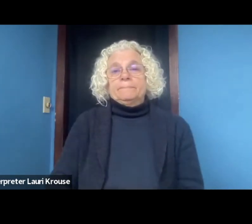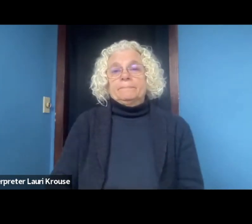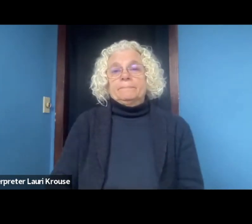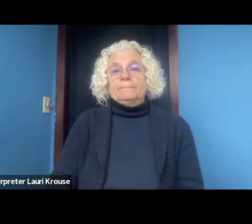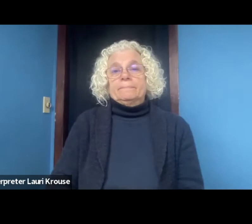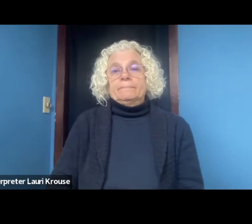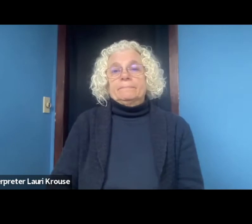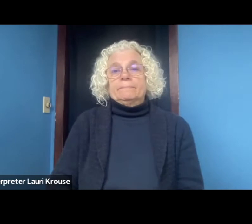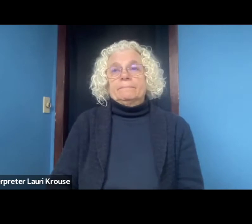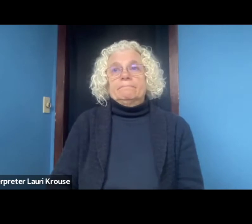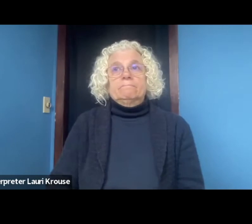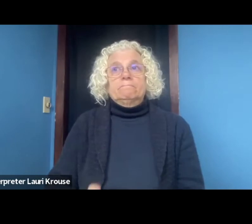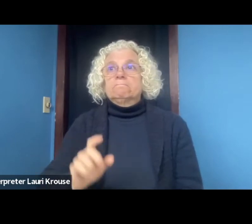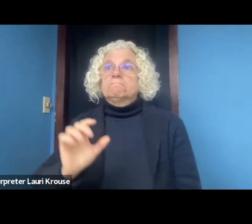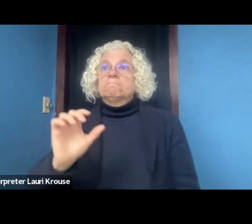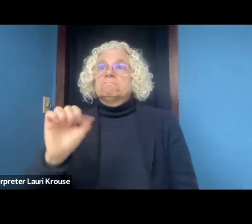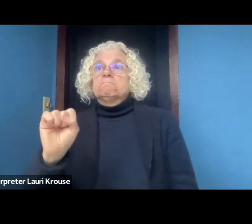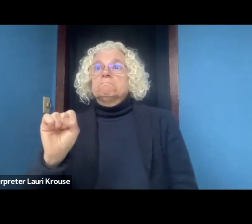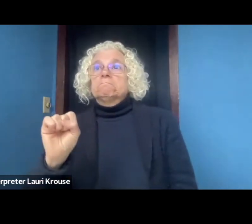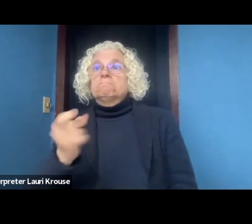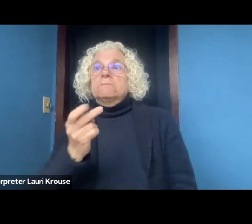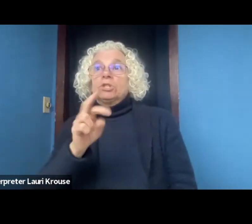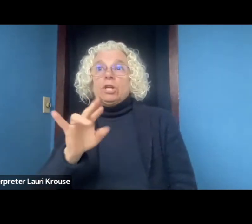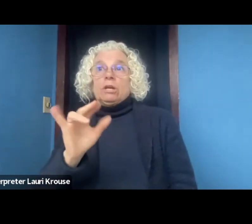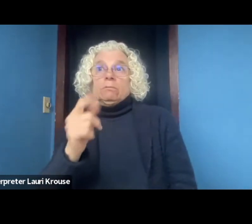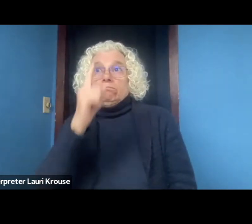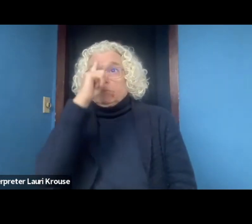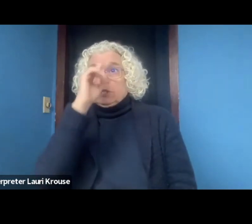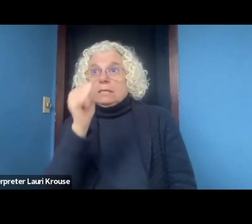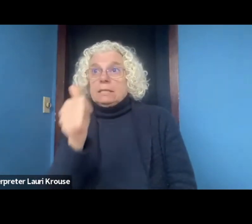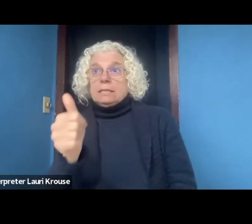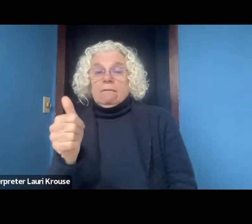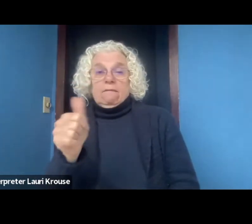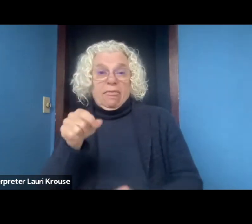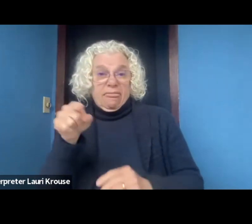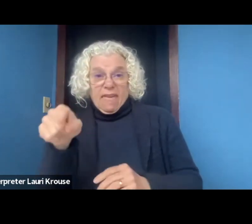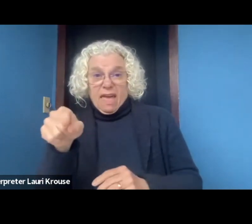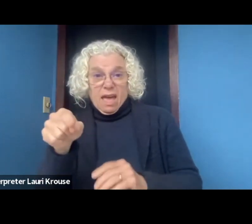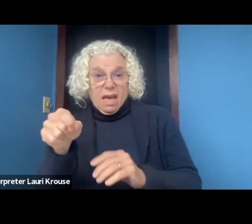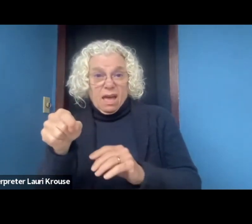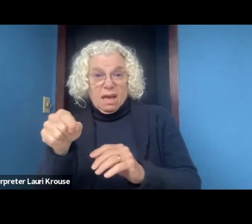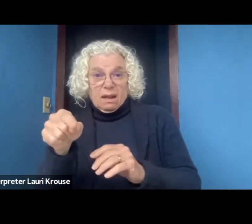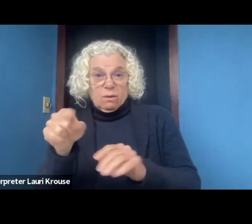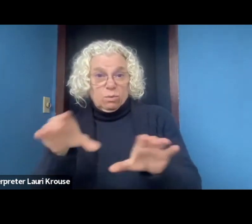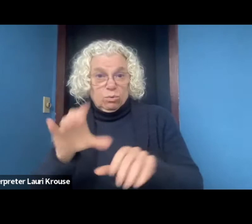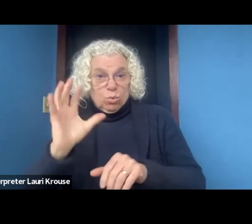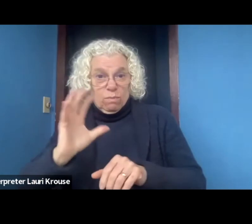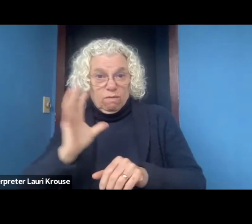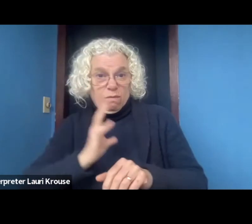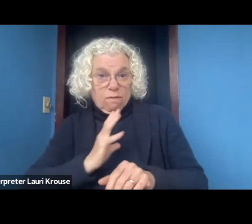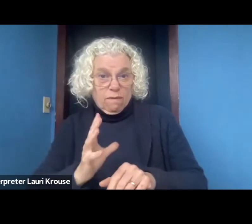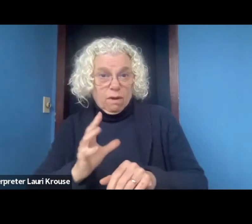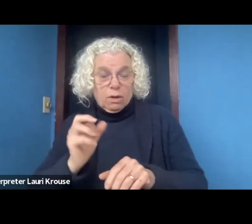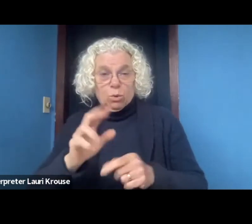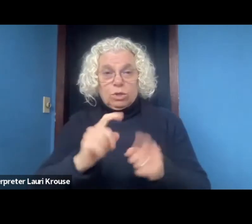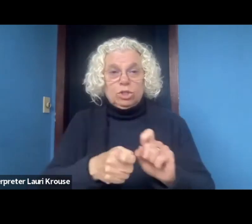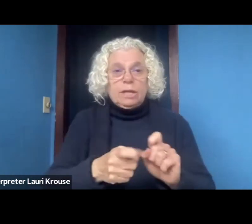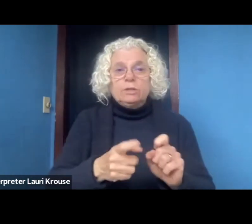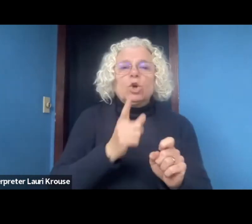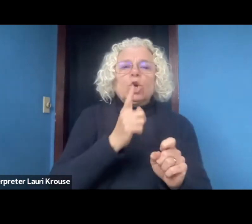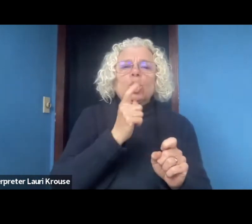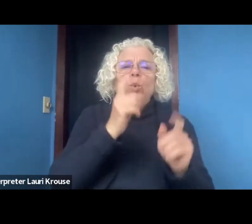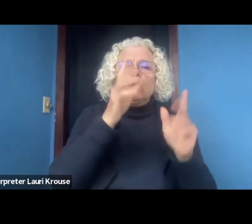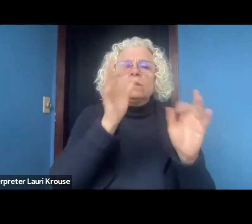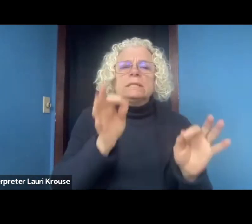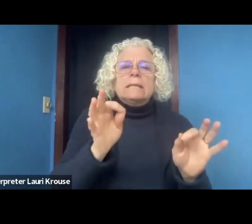that's Sherry, that's up to you. You can use the original or change it. So I just need a decision maker to just tell me